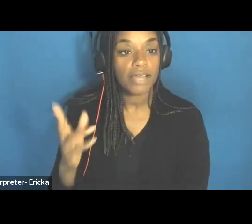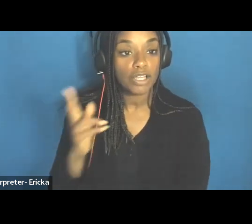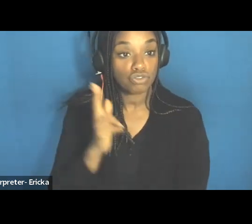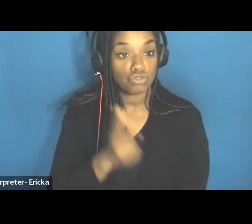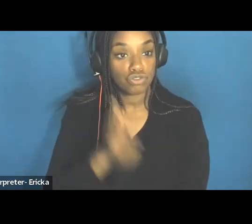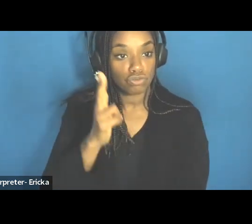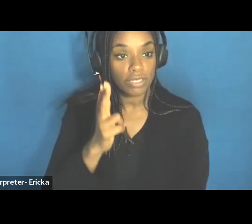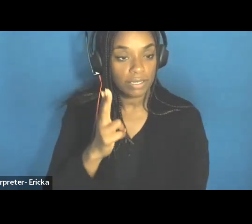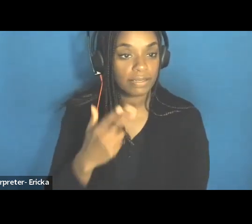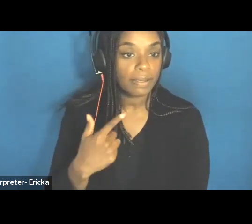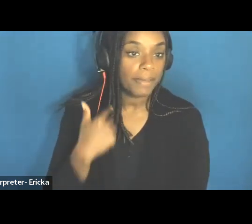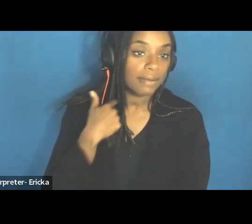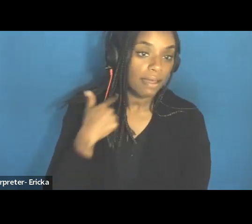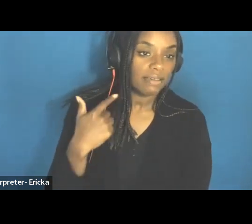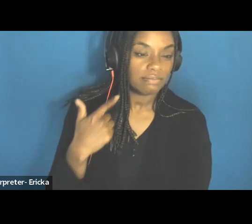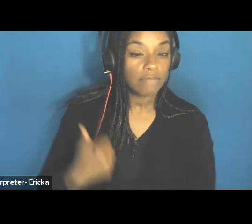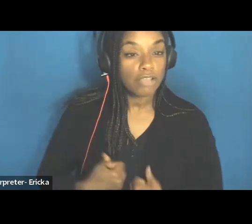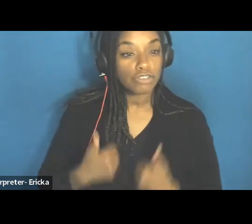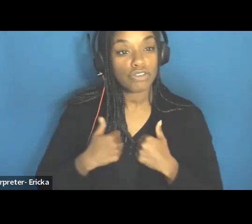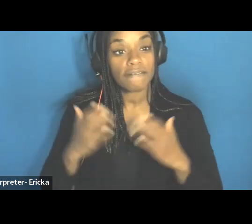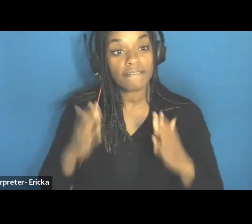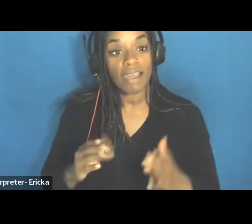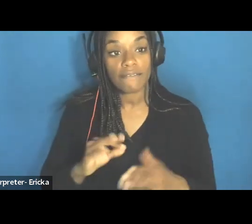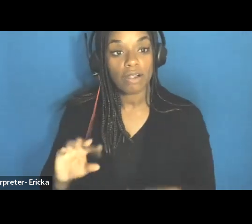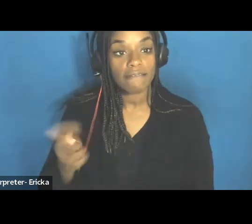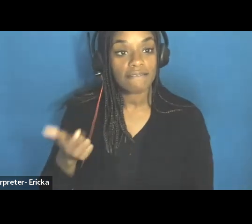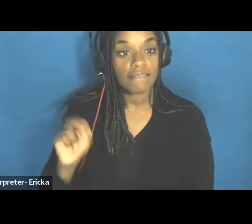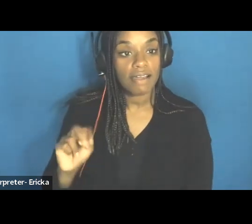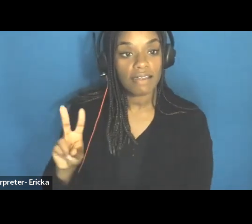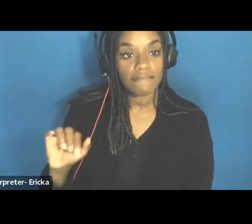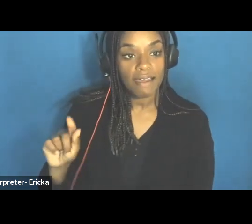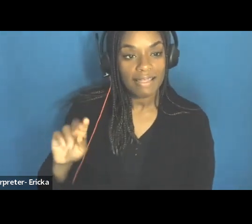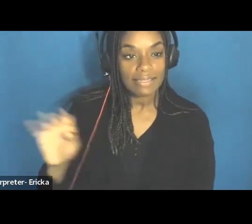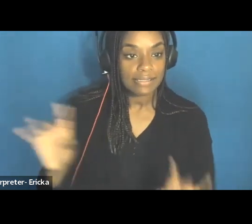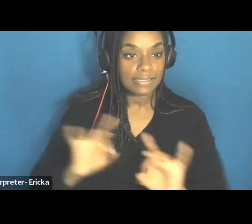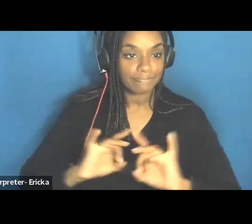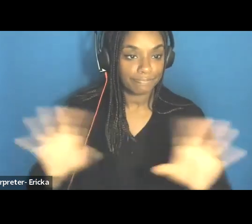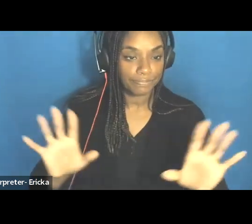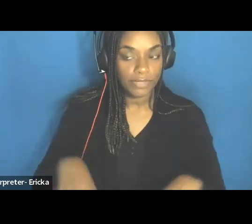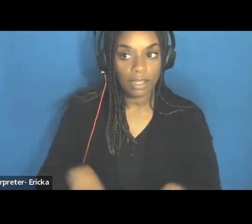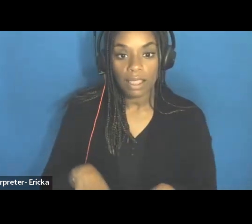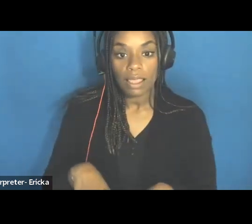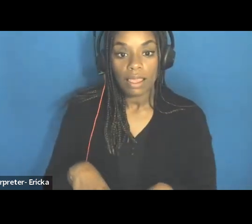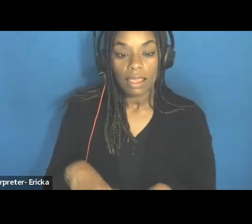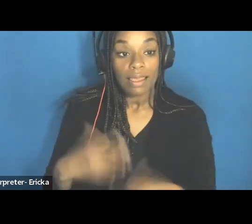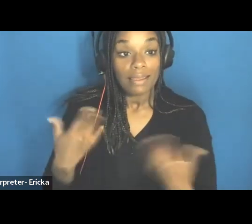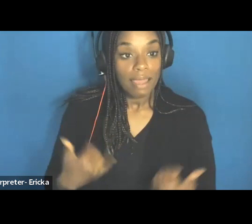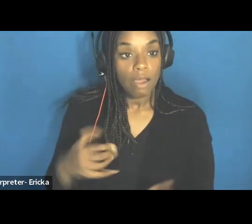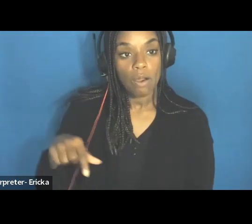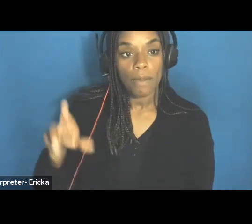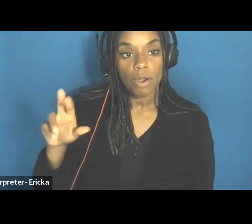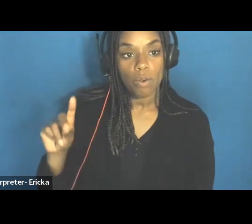a survivor of gun violence, and I'm a quadriplegic. In the first 3 years of my